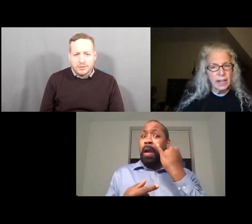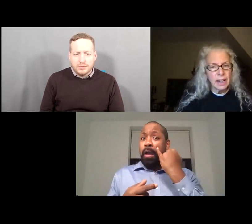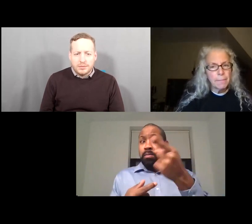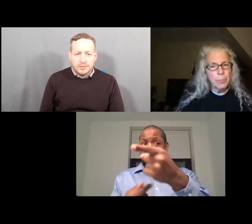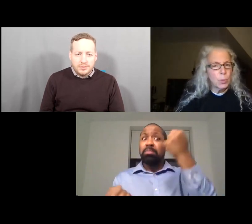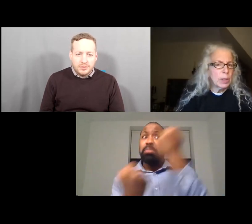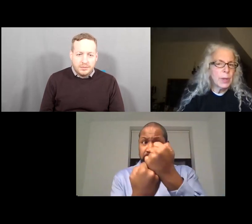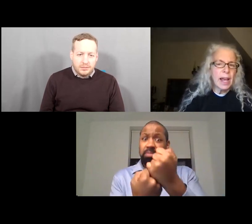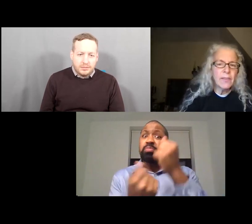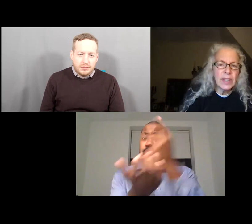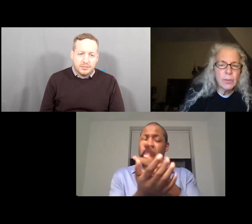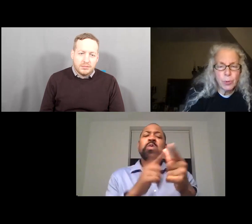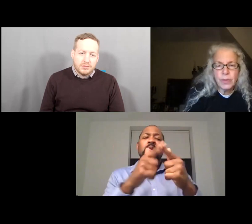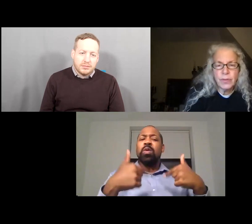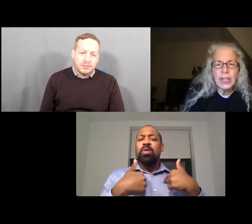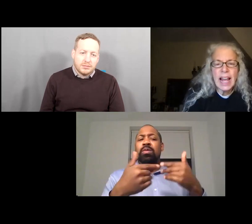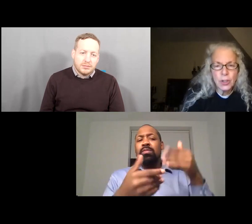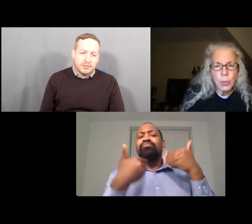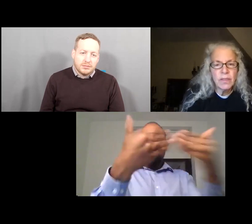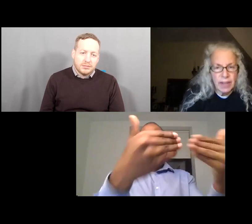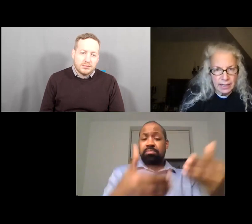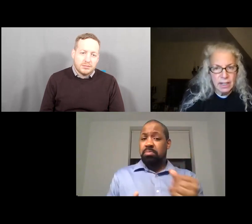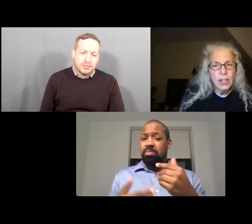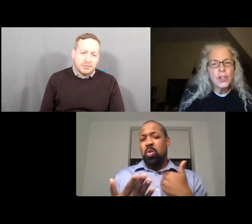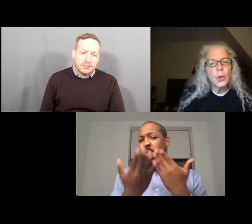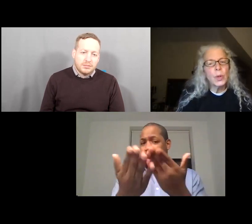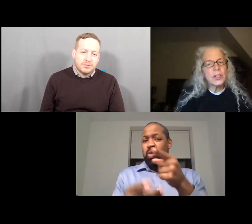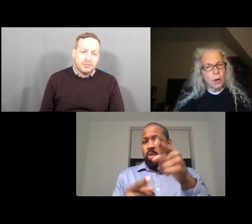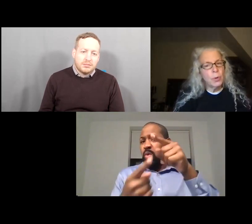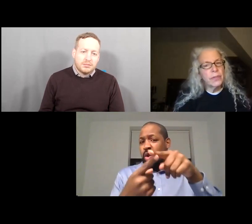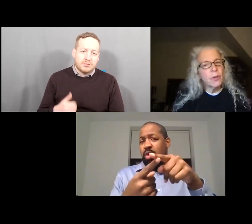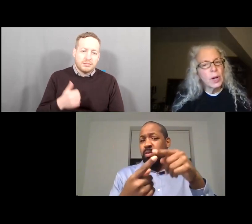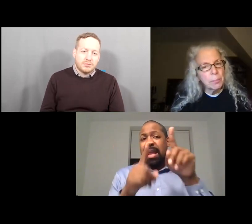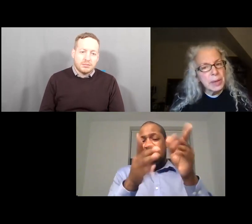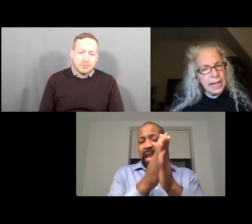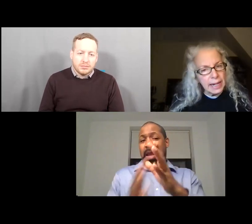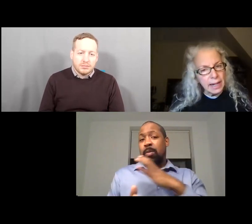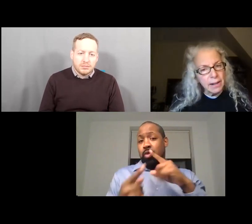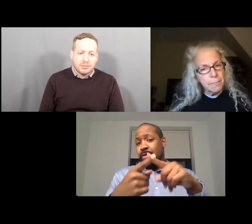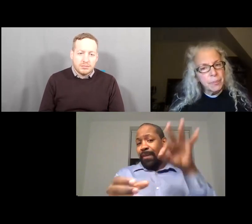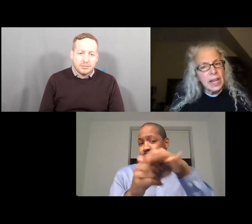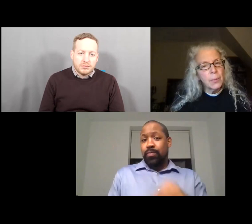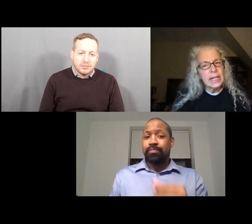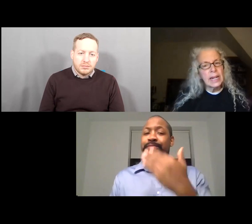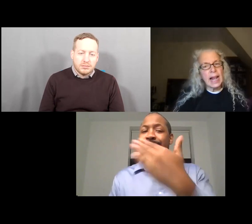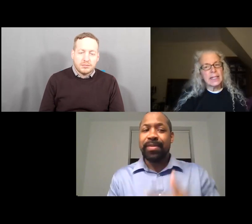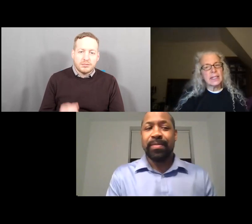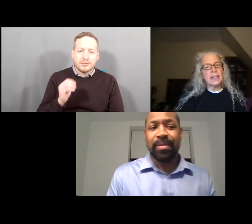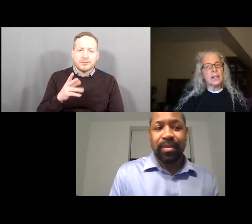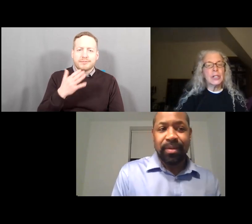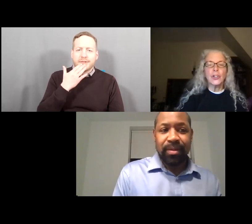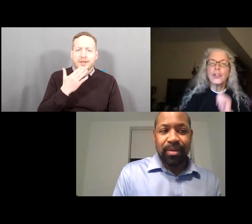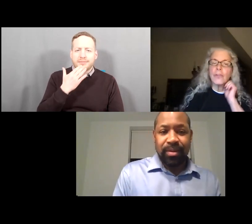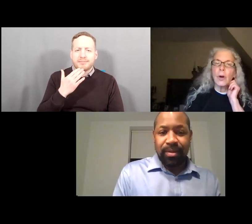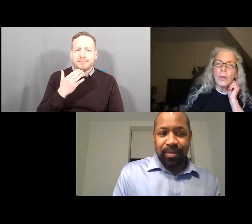it, we have the approval for the actual event. So we'll start moving forward on planning, and we can ask